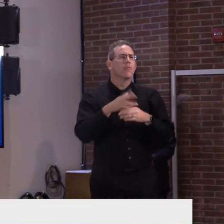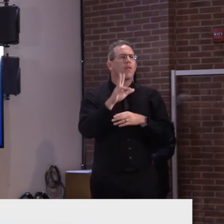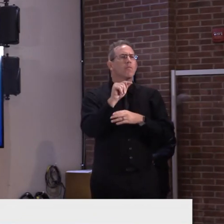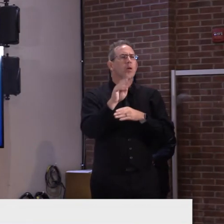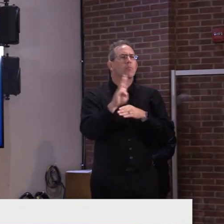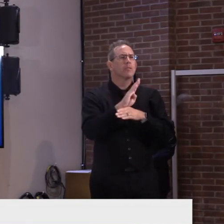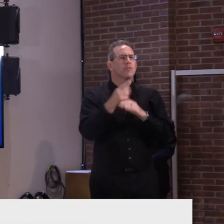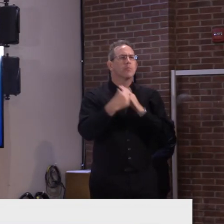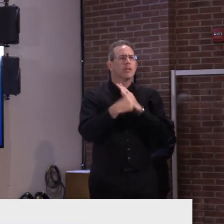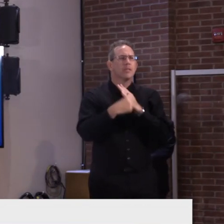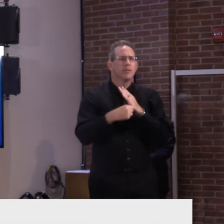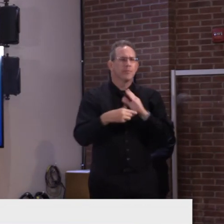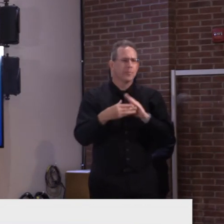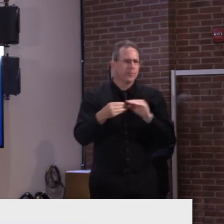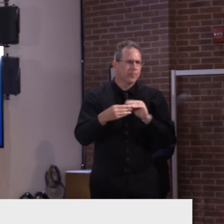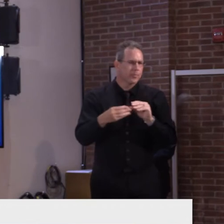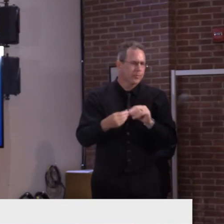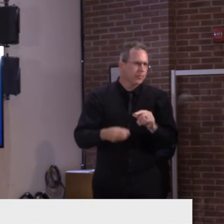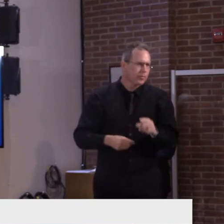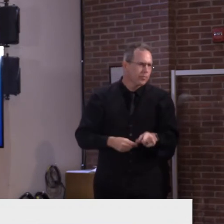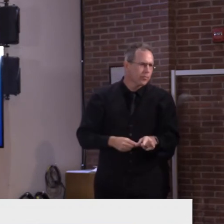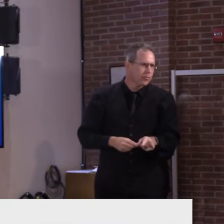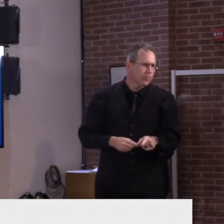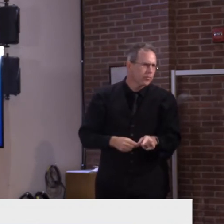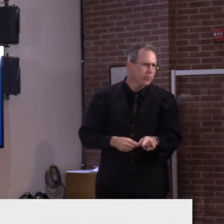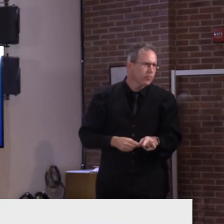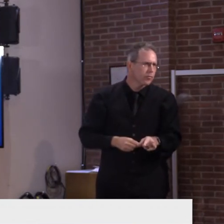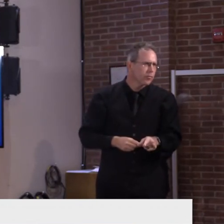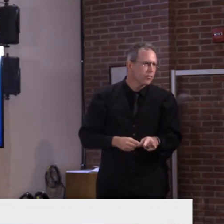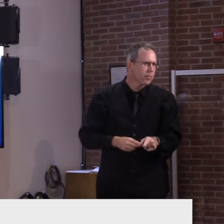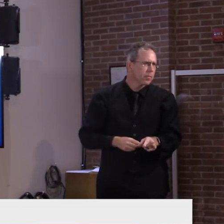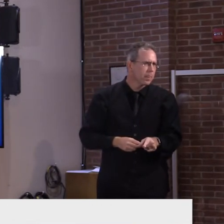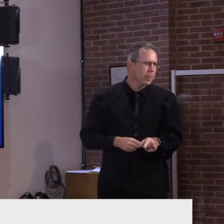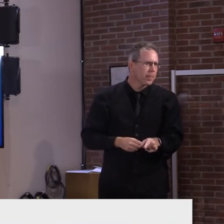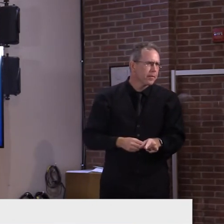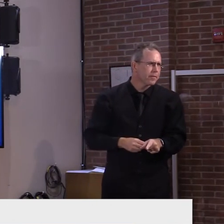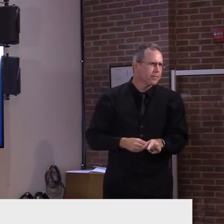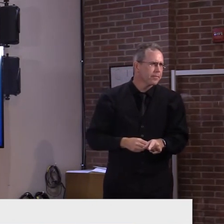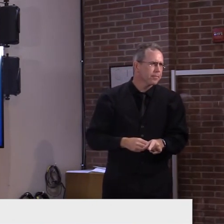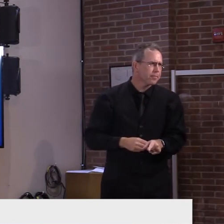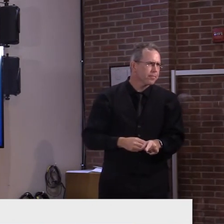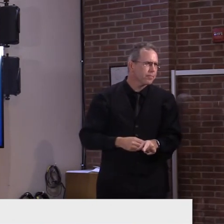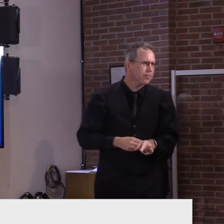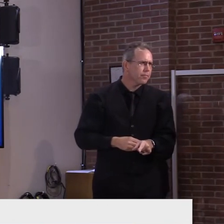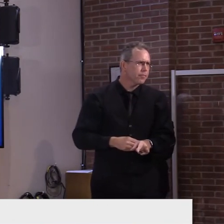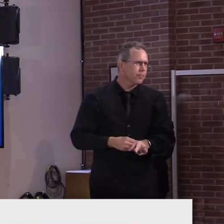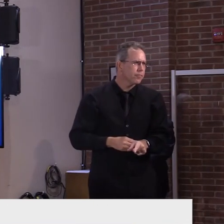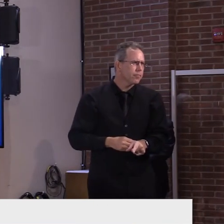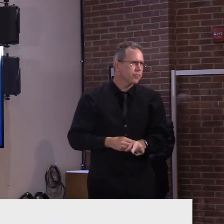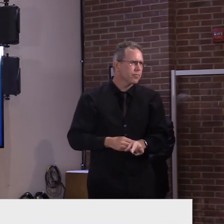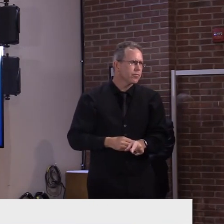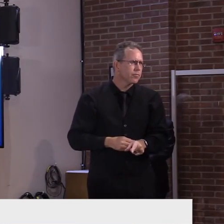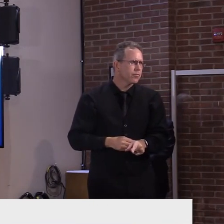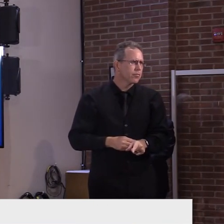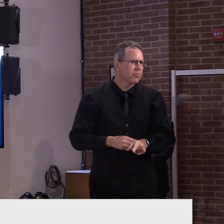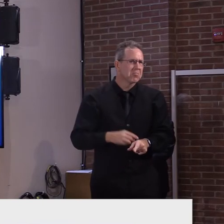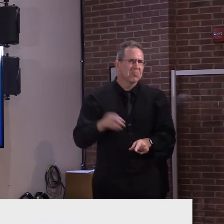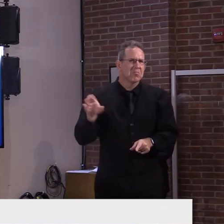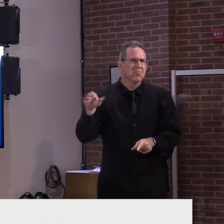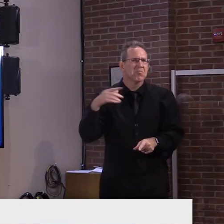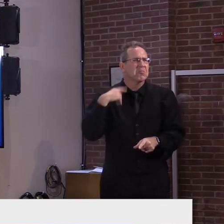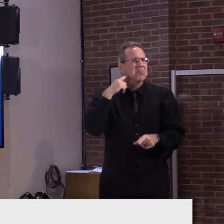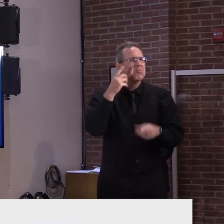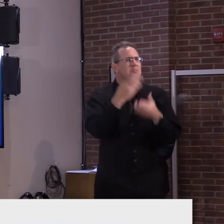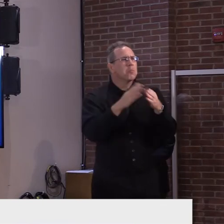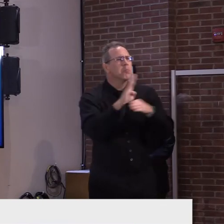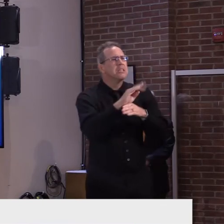Magazine. Hi, Governor. We're getting feedback that businesses are not mandating vaccination because they're